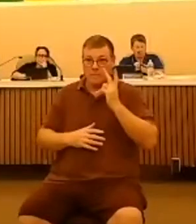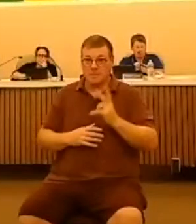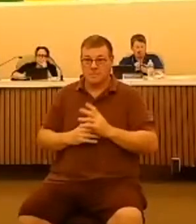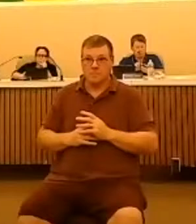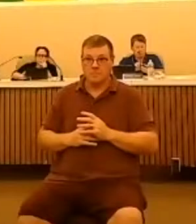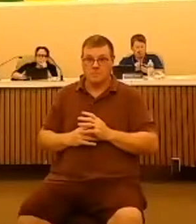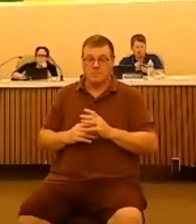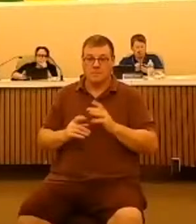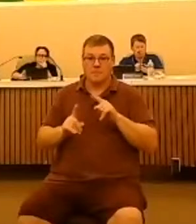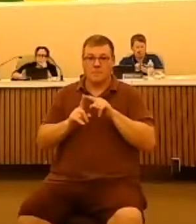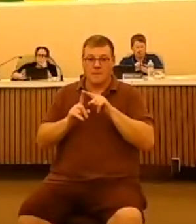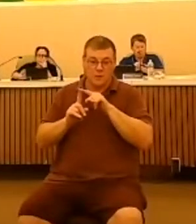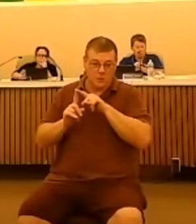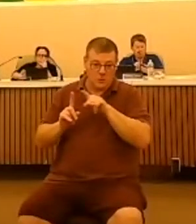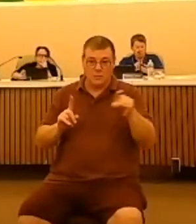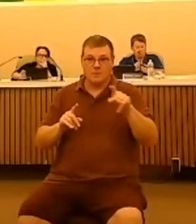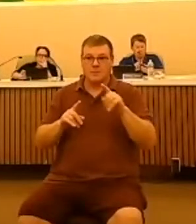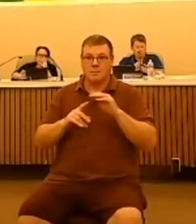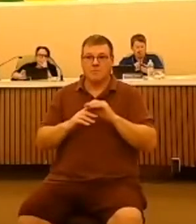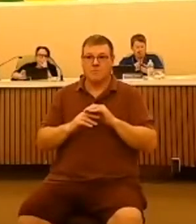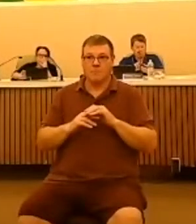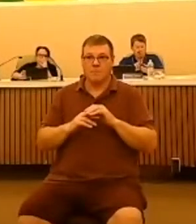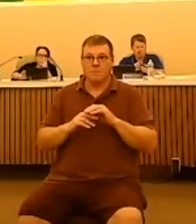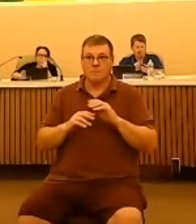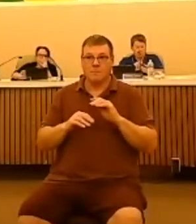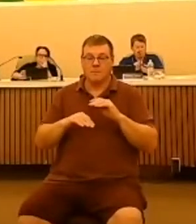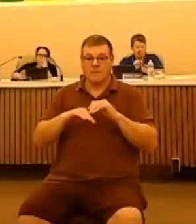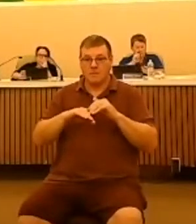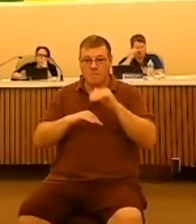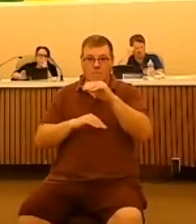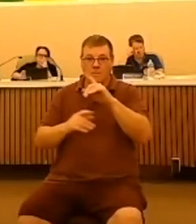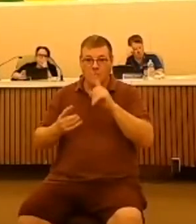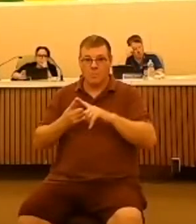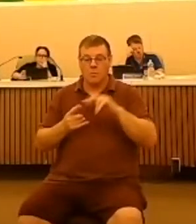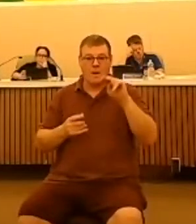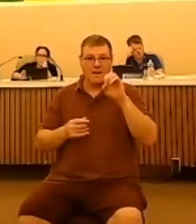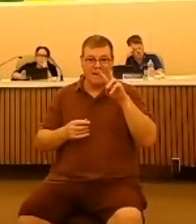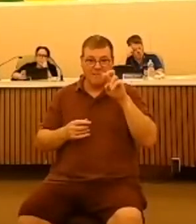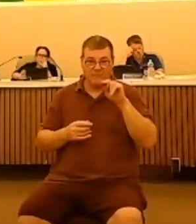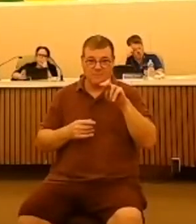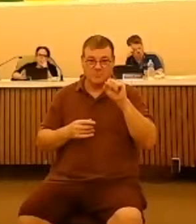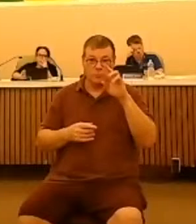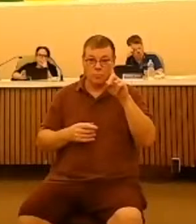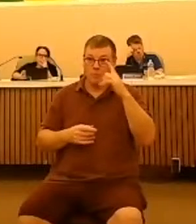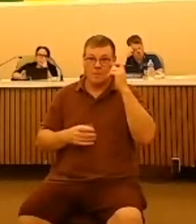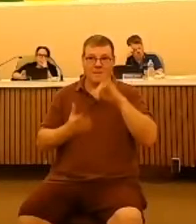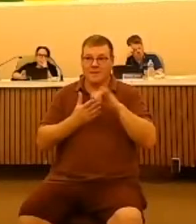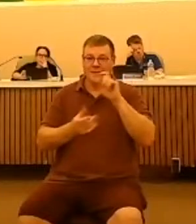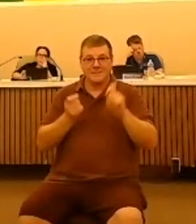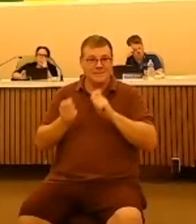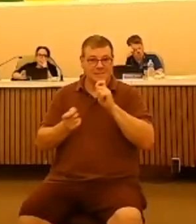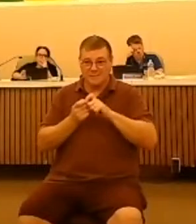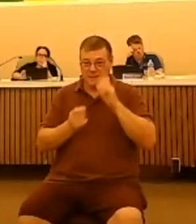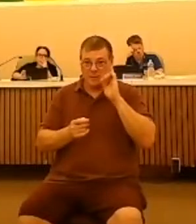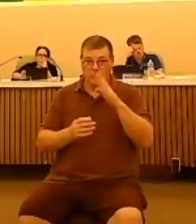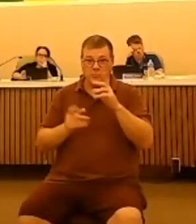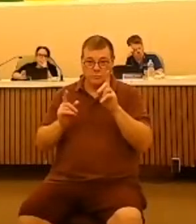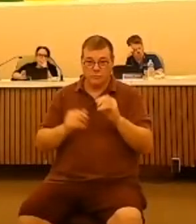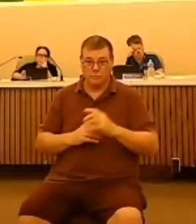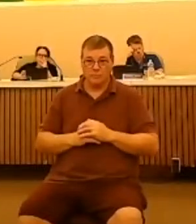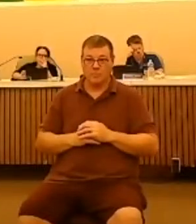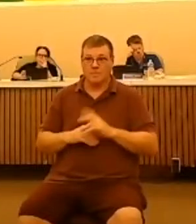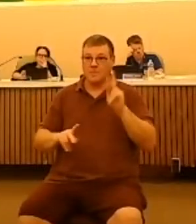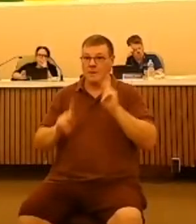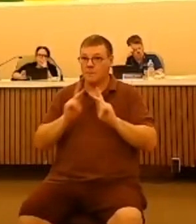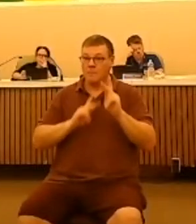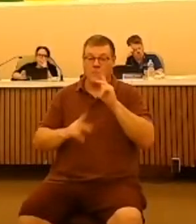that diversion of traffic move towards Nevins Road, because that's exactly what it's going to do. If people don't